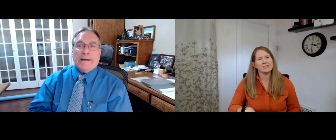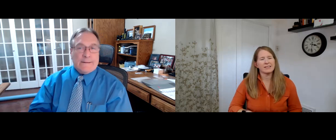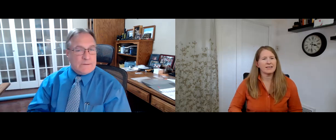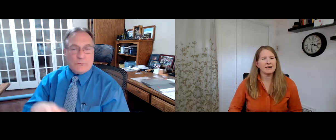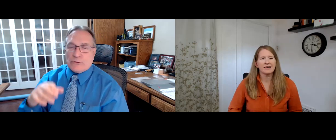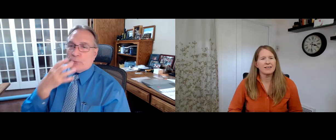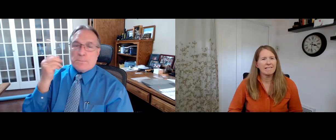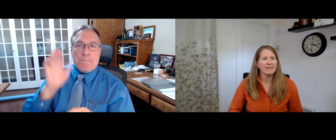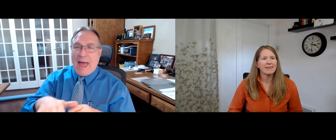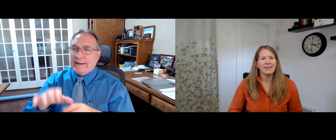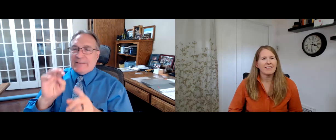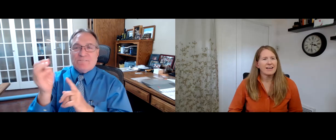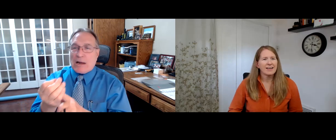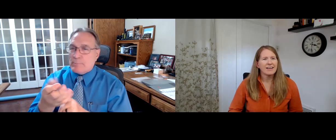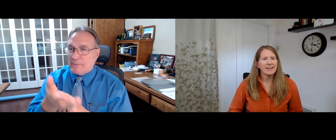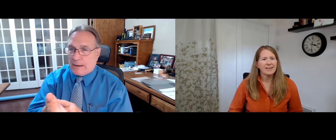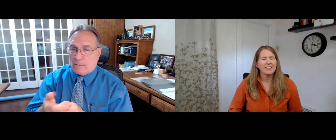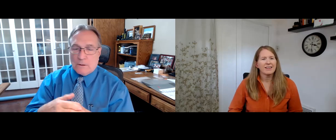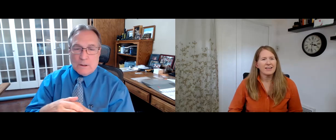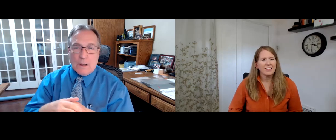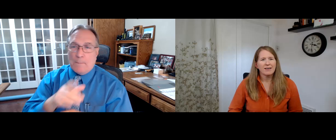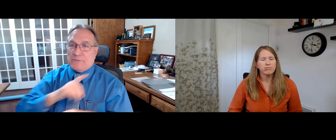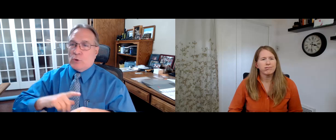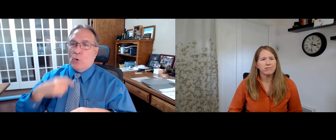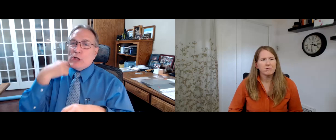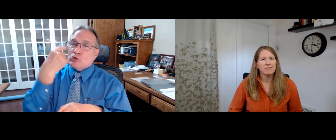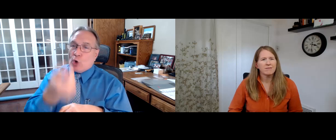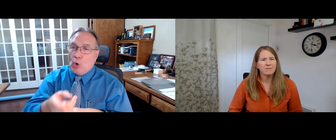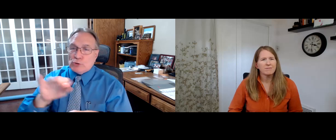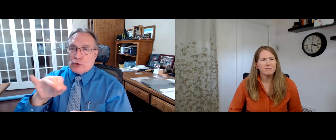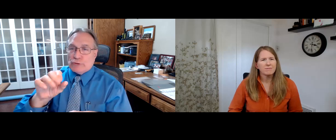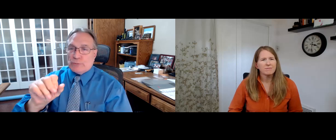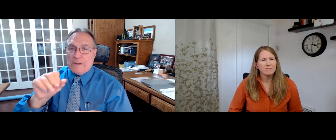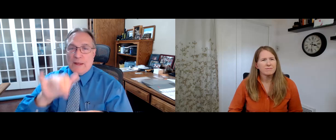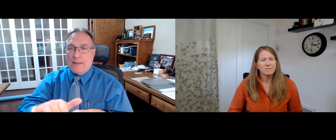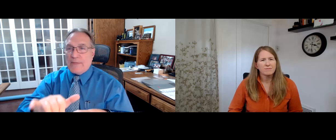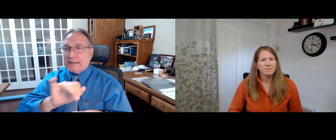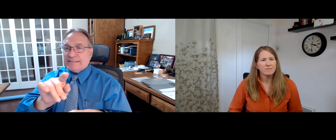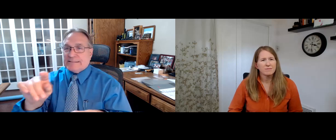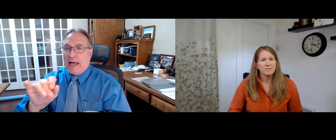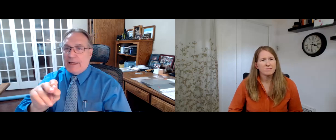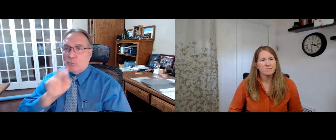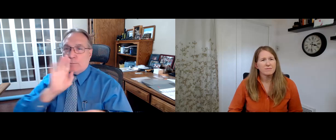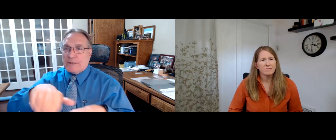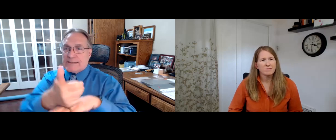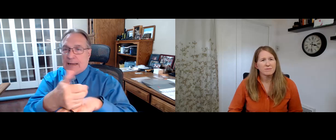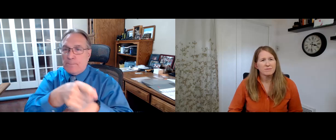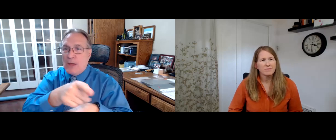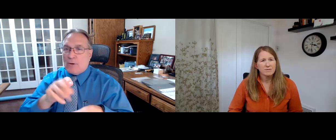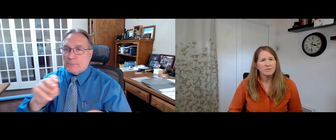Yeah, it was a bad environment there. But the Lord had told Joseph Smith that Zion would be set up there in